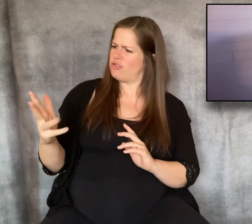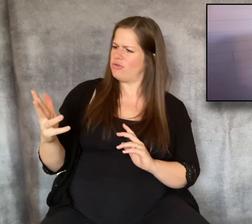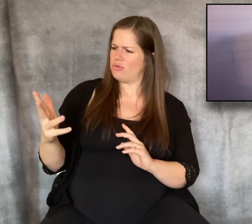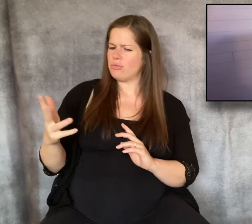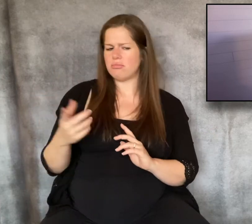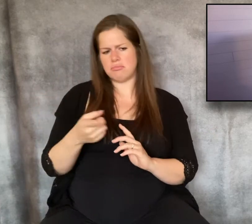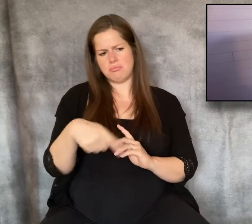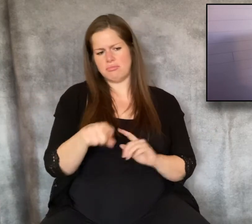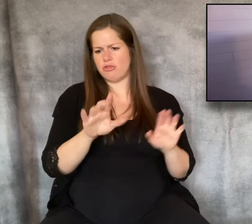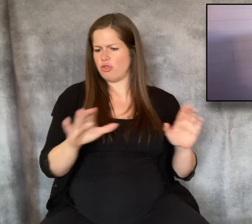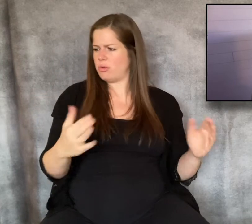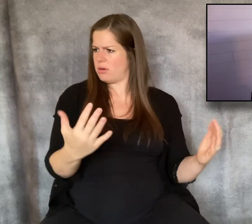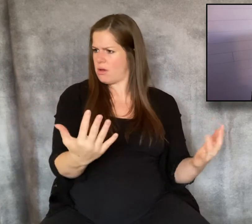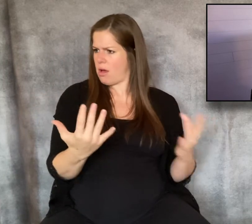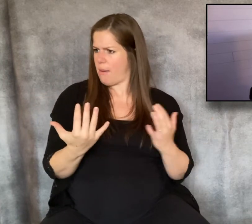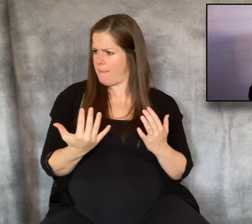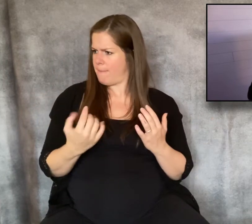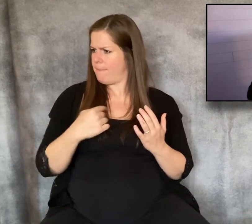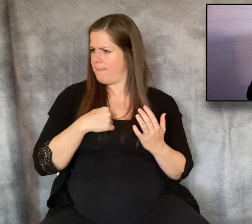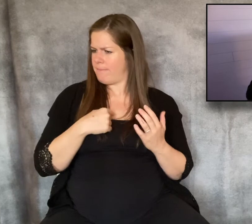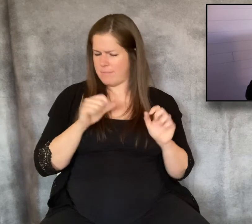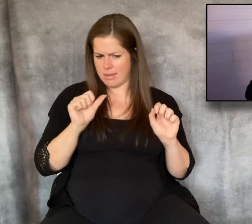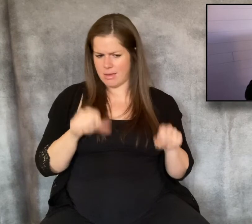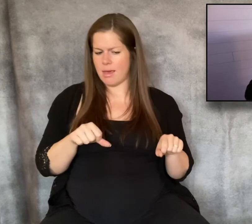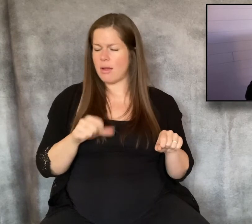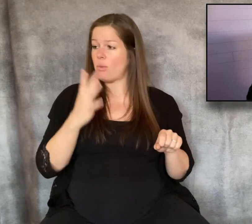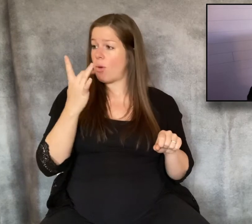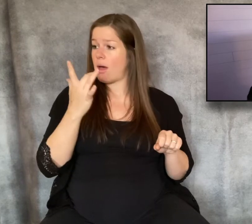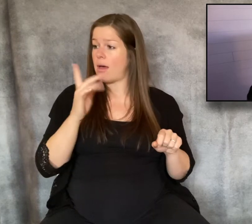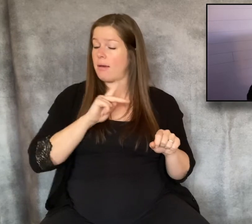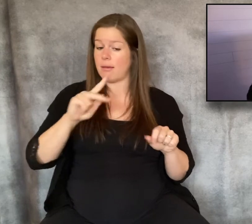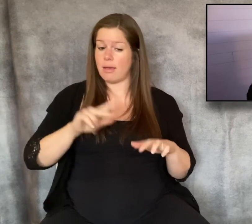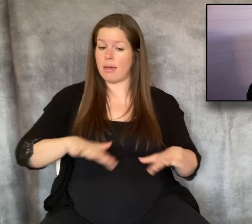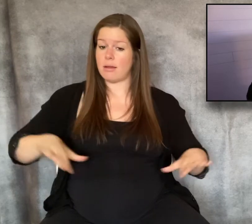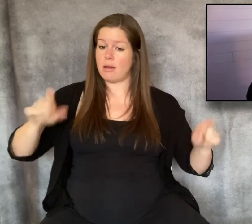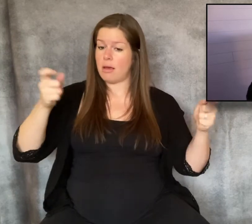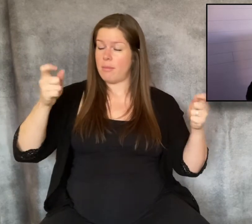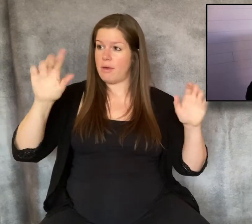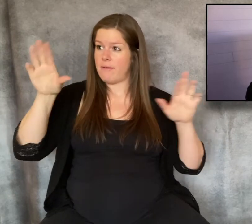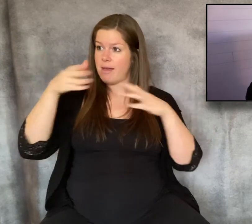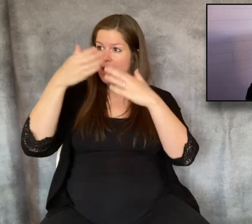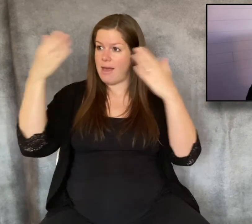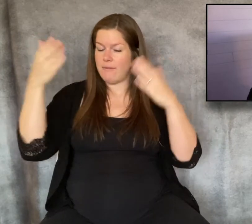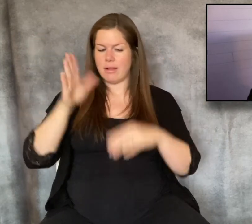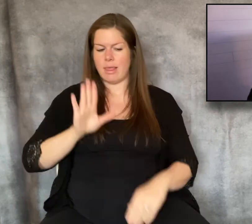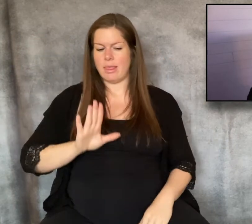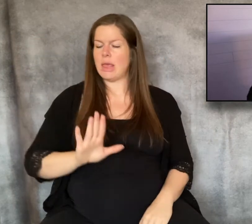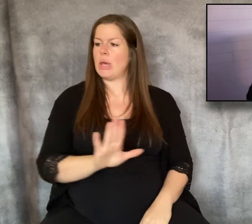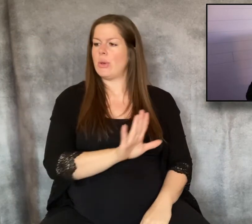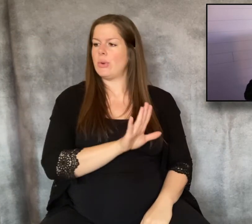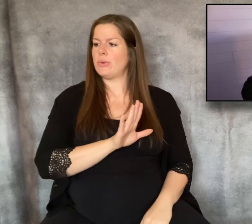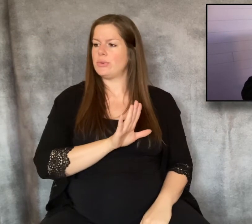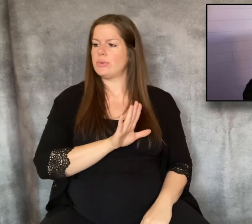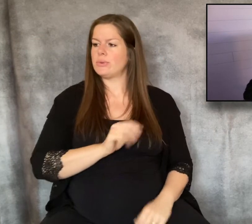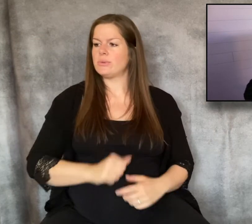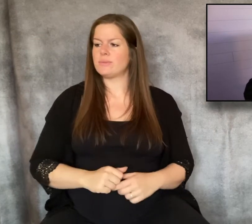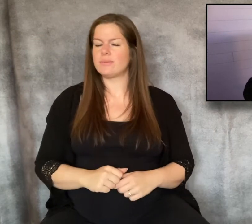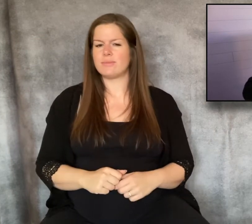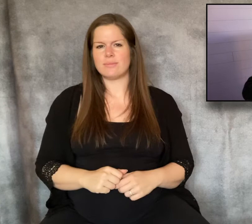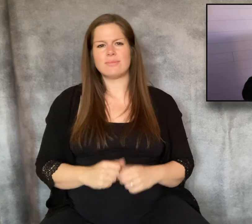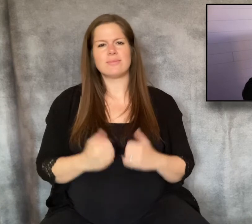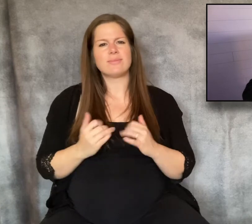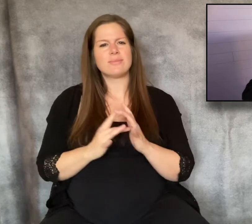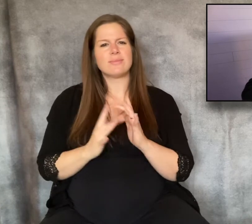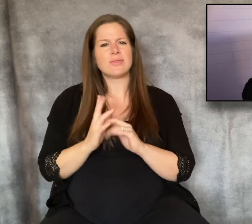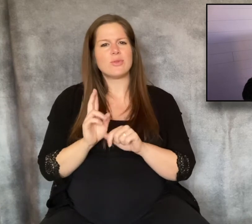of heaven. So once again, we have Jesus drawing the simplicity of faith,